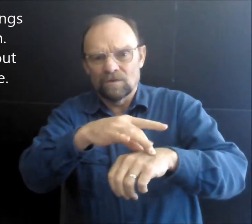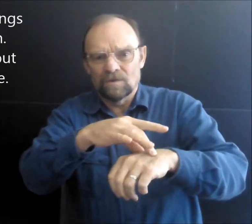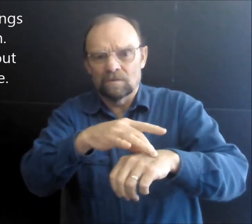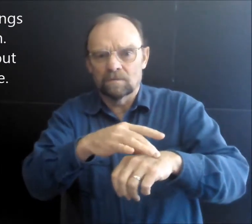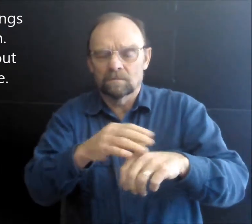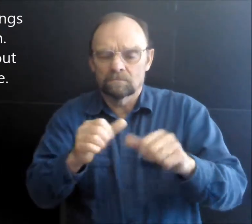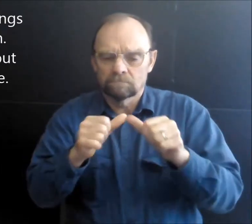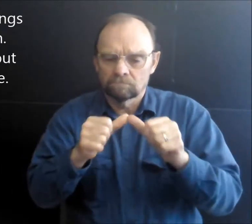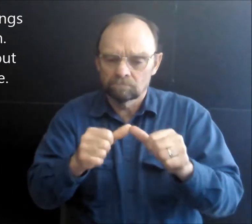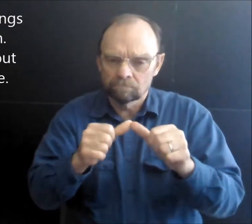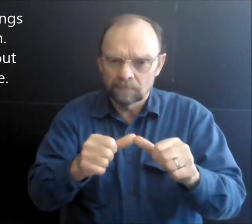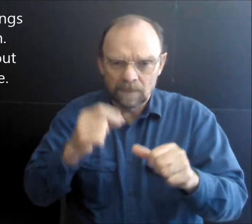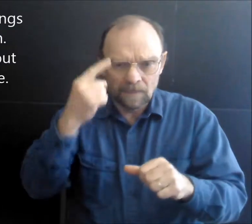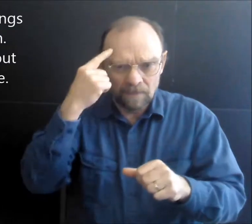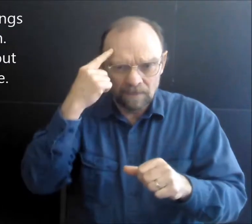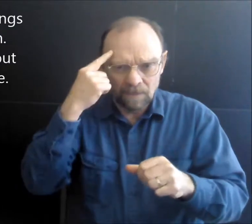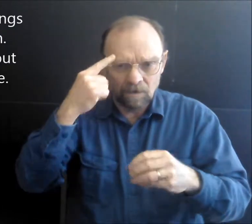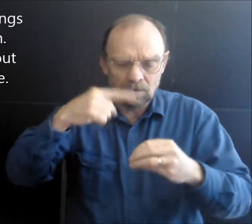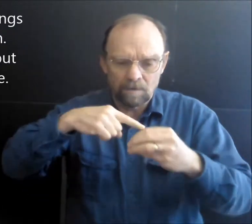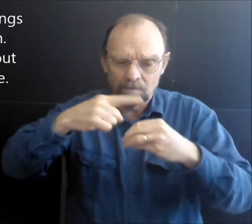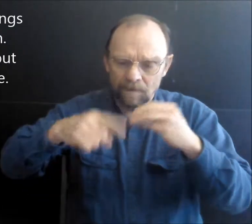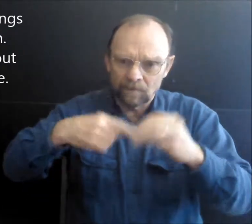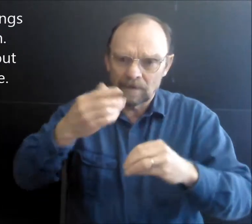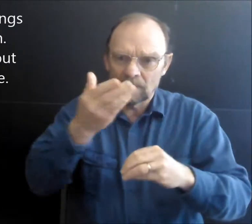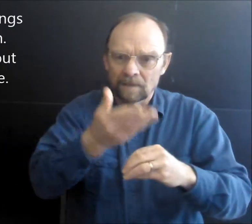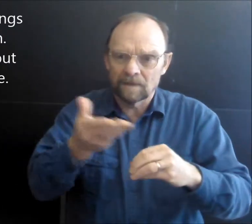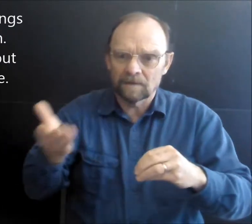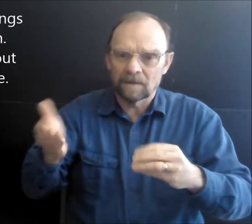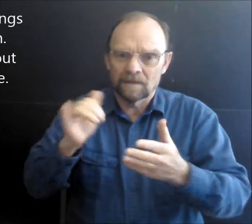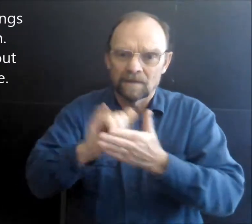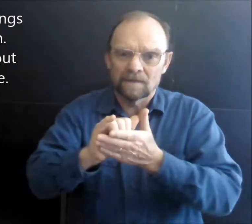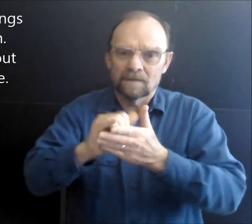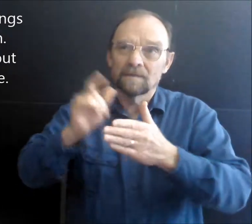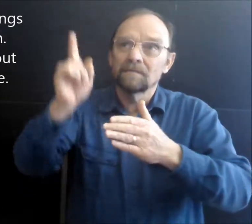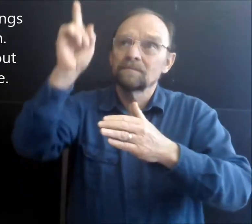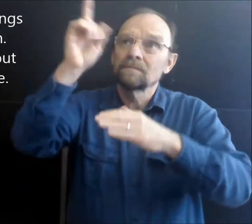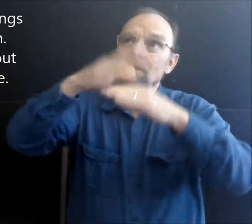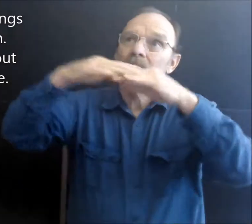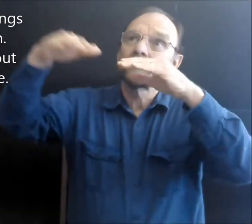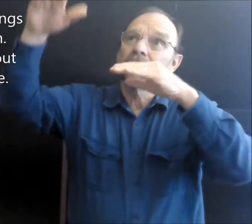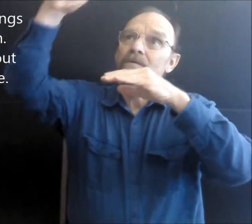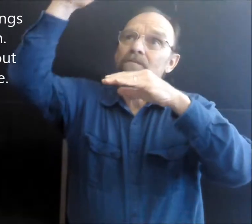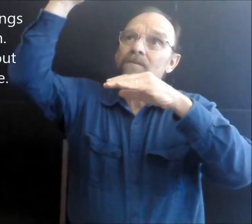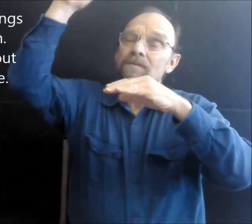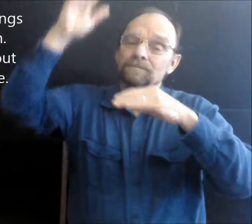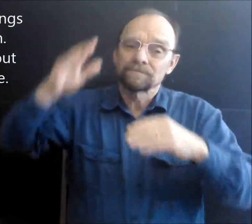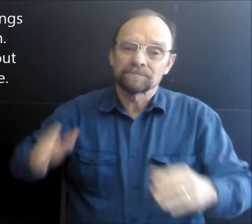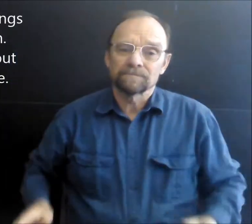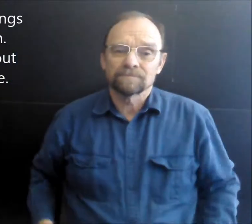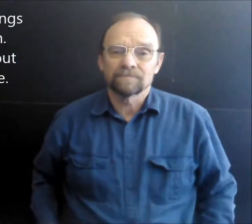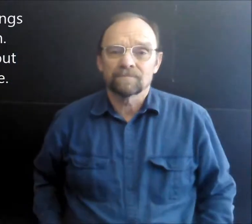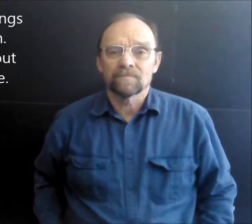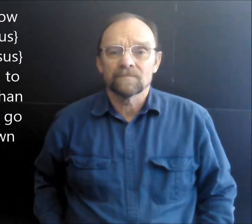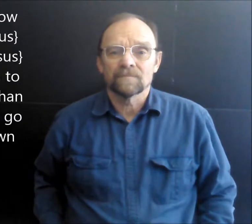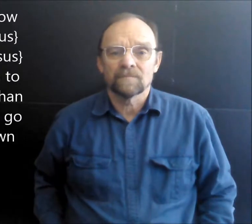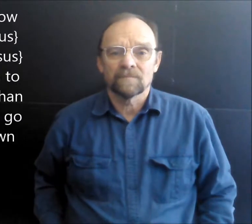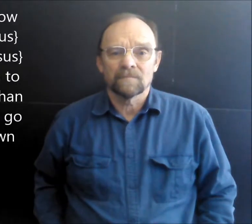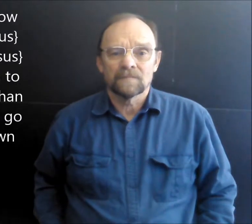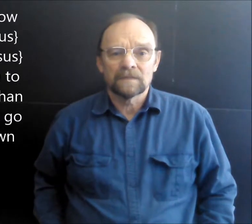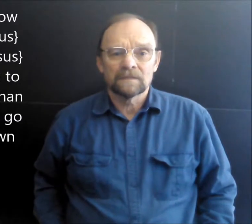This mindset will allow you to enjoy me, and to find what I have planned for you to do.